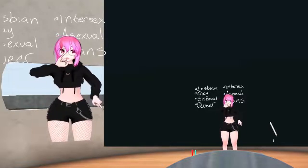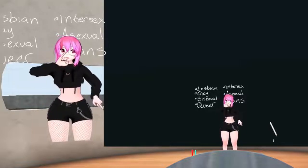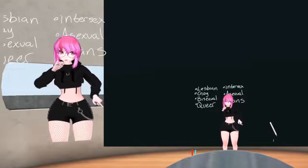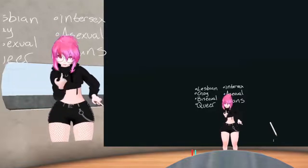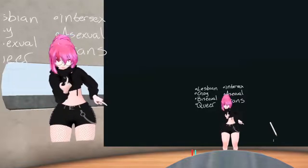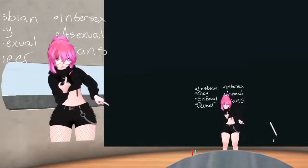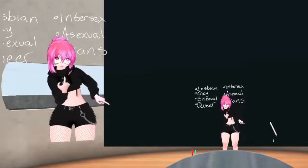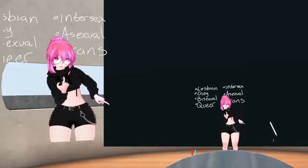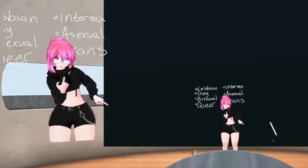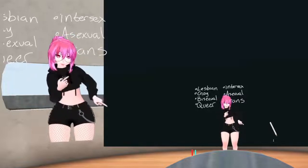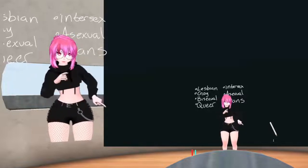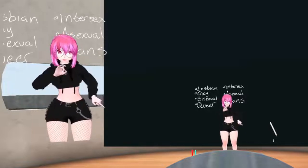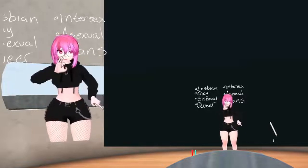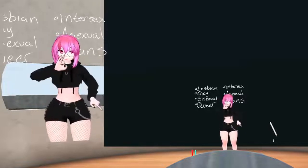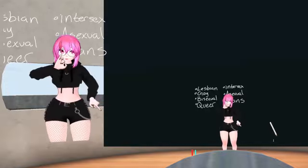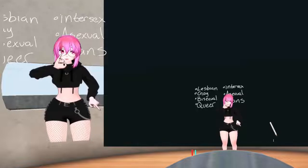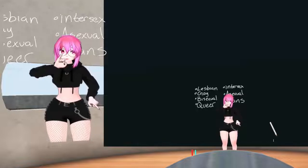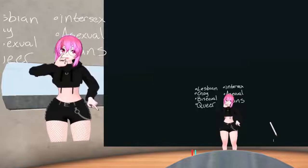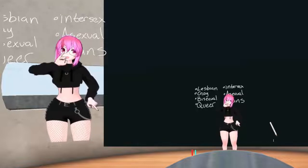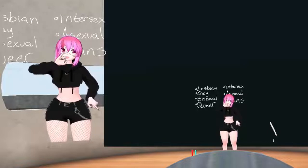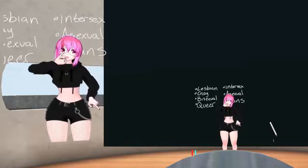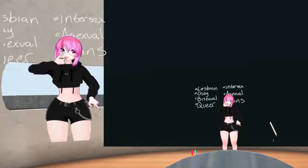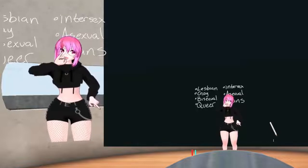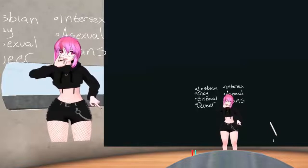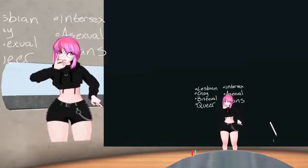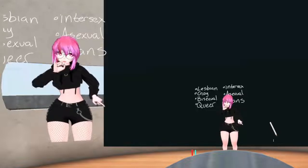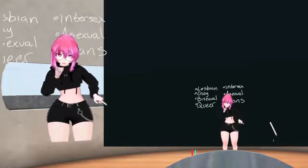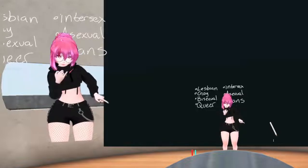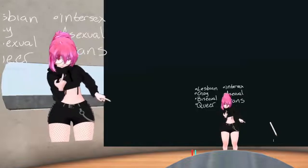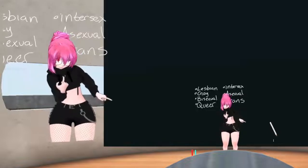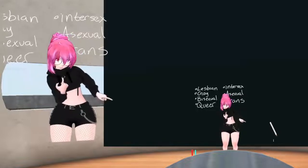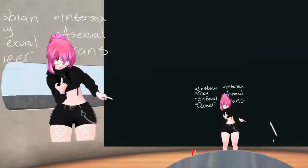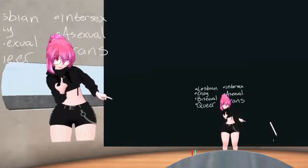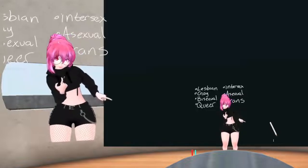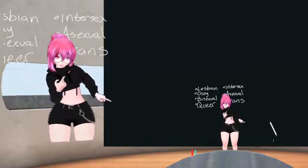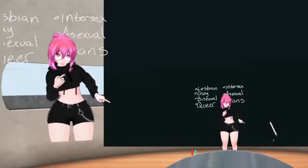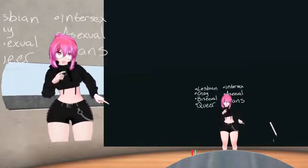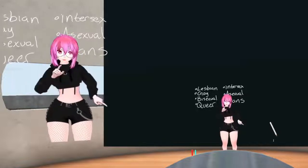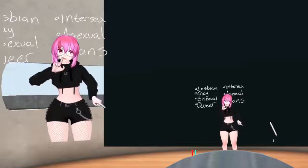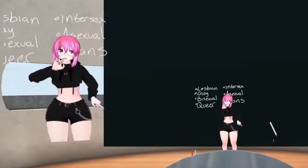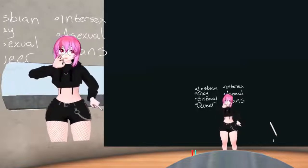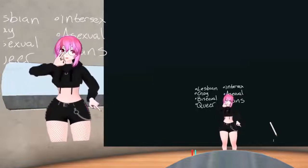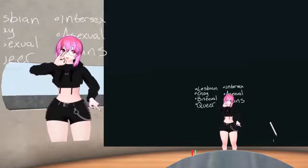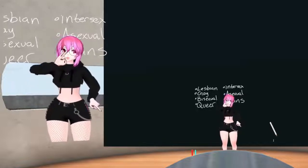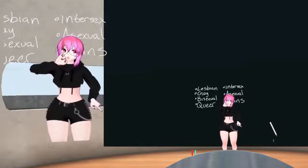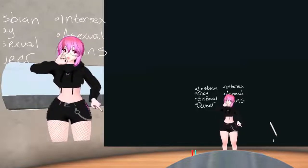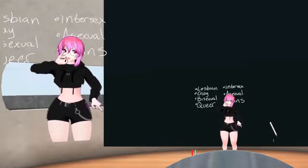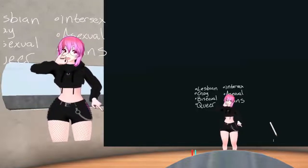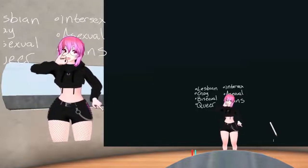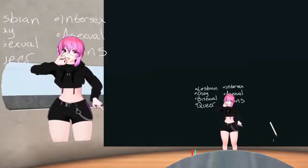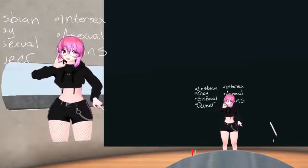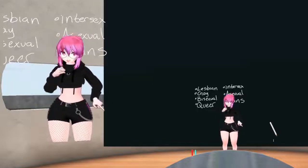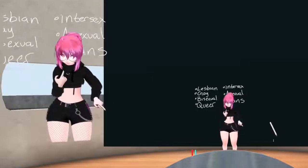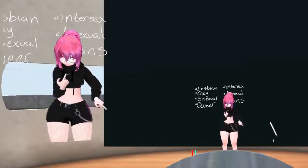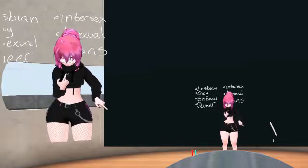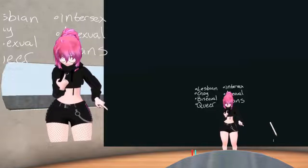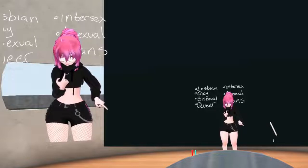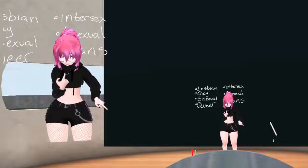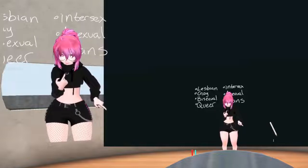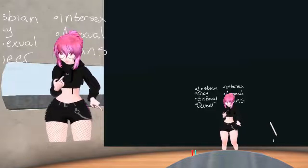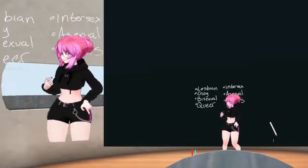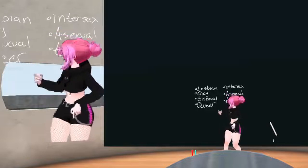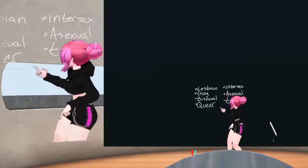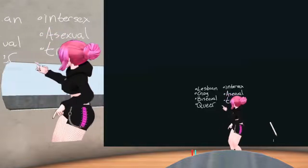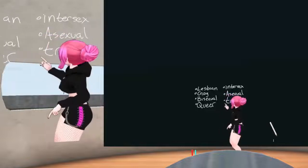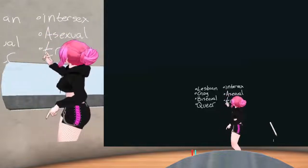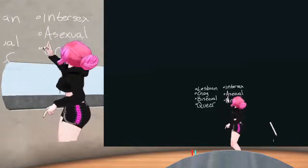it's that. So it's kind of like twist motion to your chest